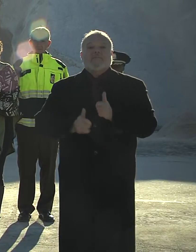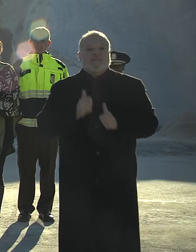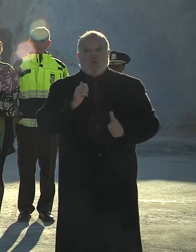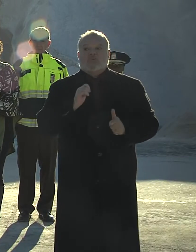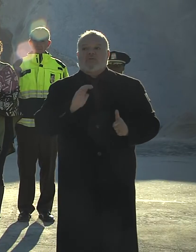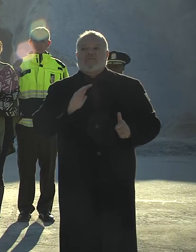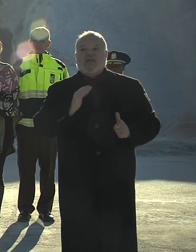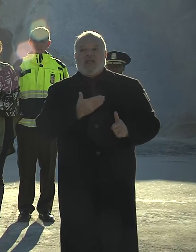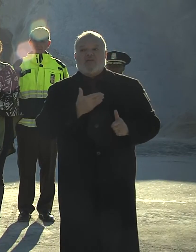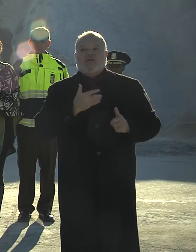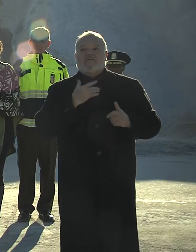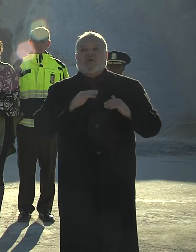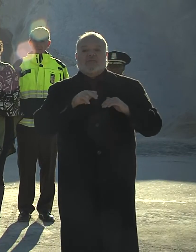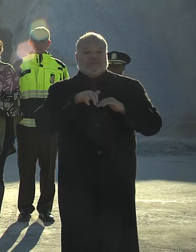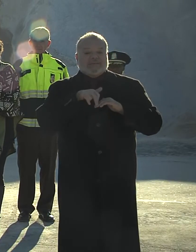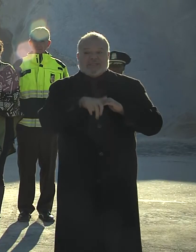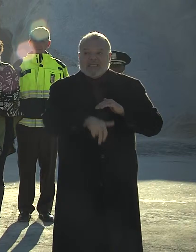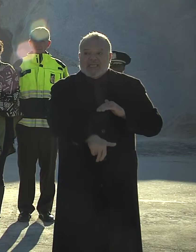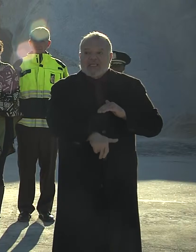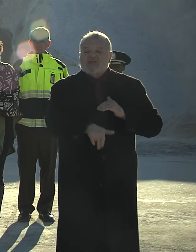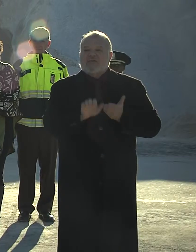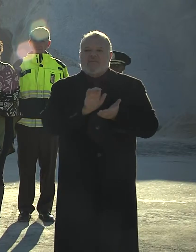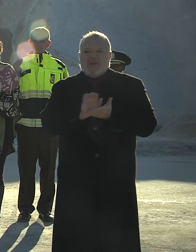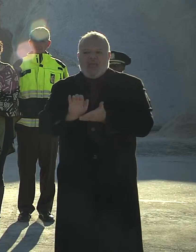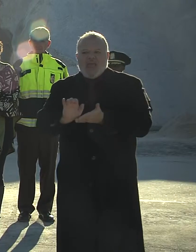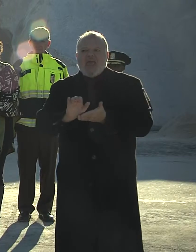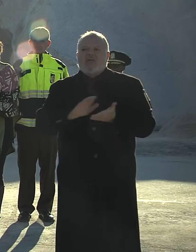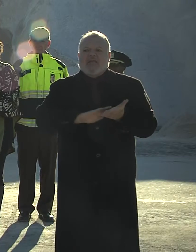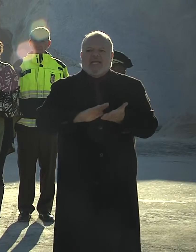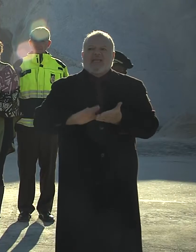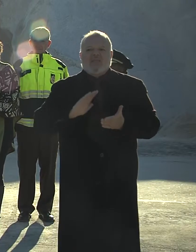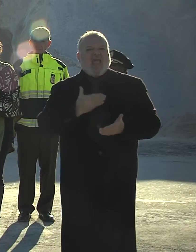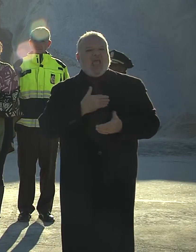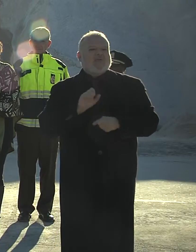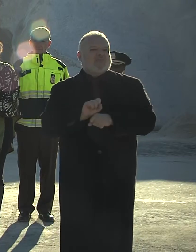pathways, and yeah, I mean.